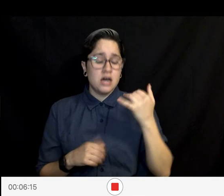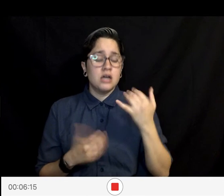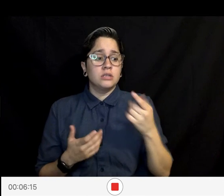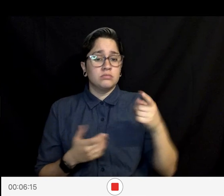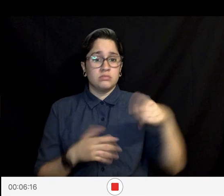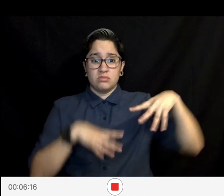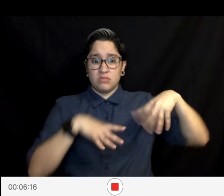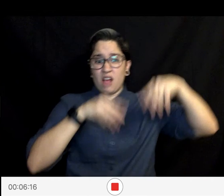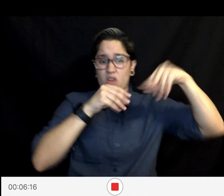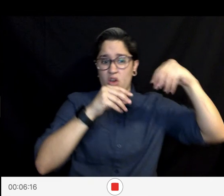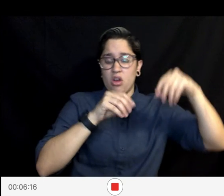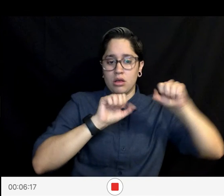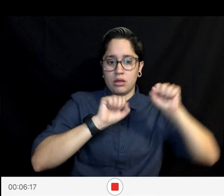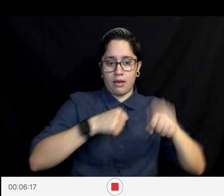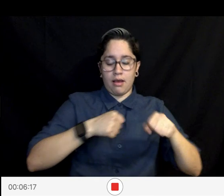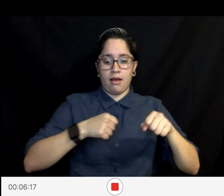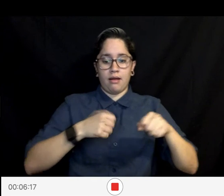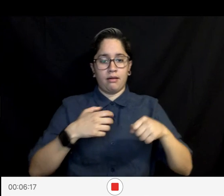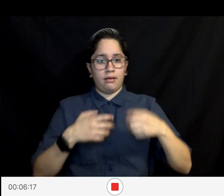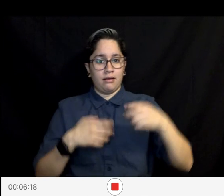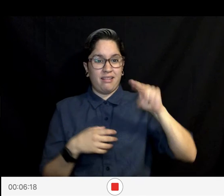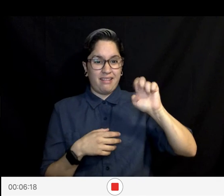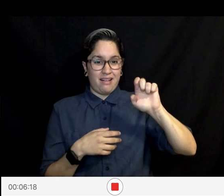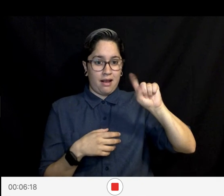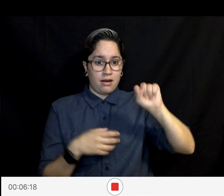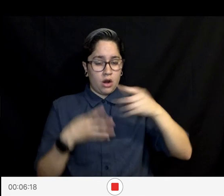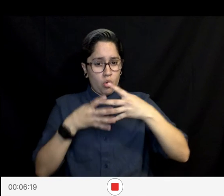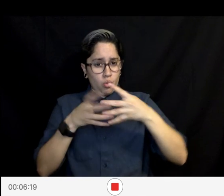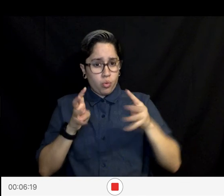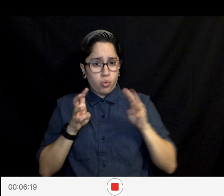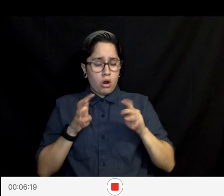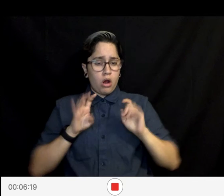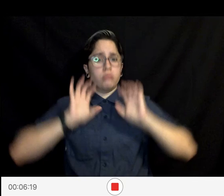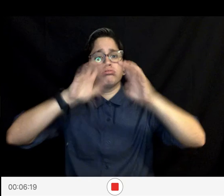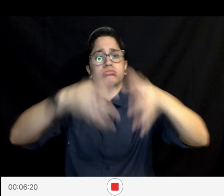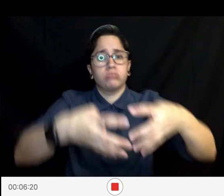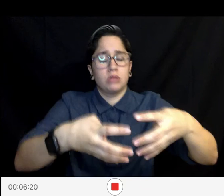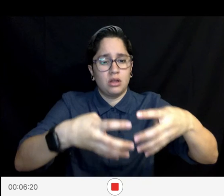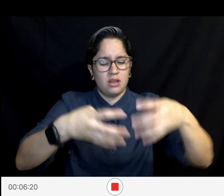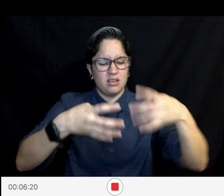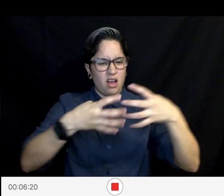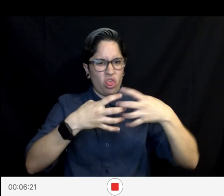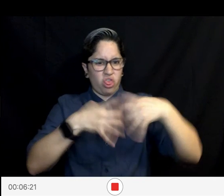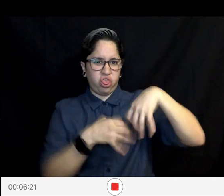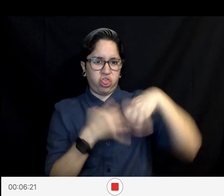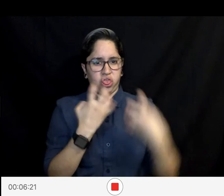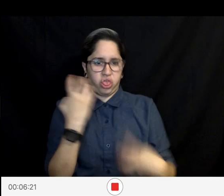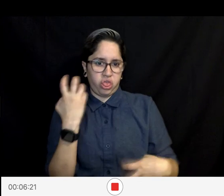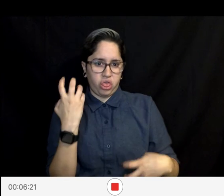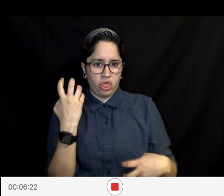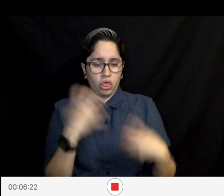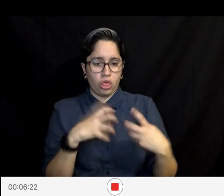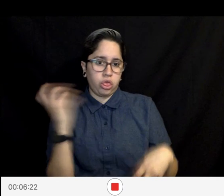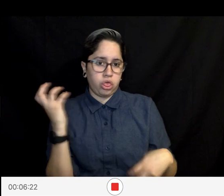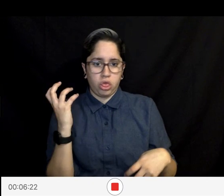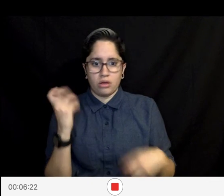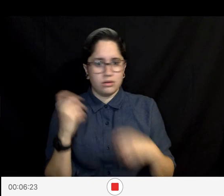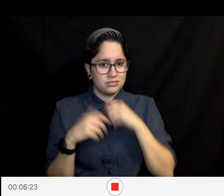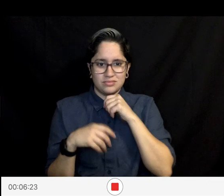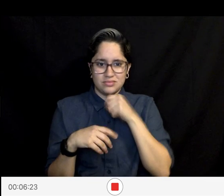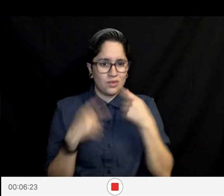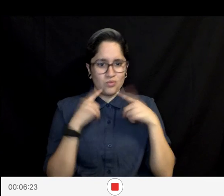nets, as well as drive out native fish populations, therefore decreasing the food source for these communities.